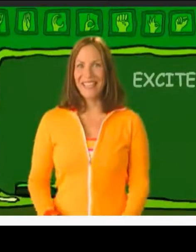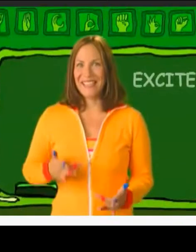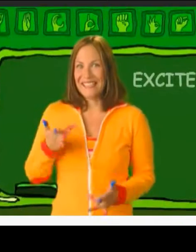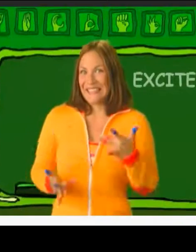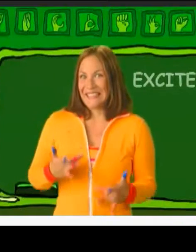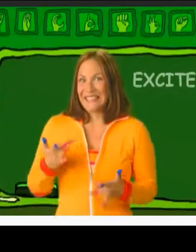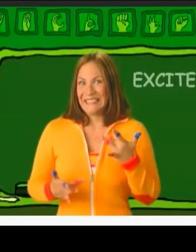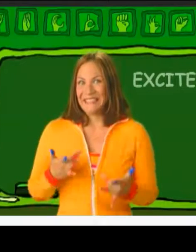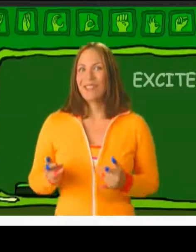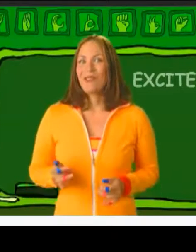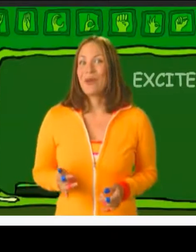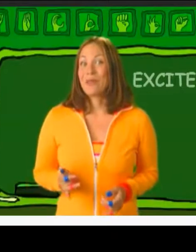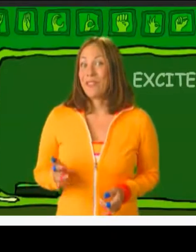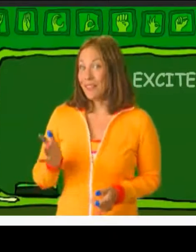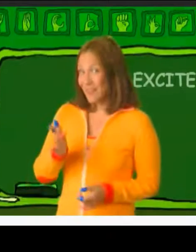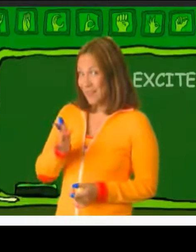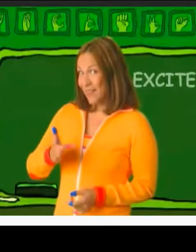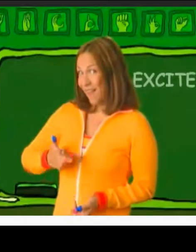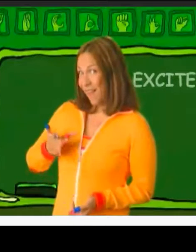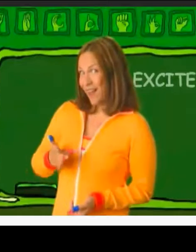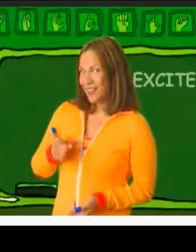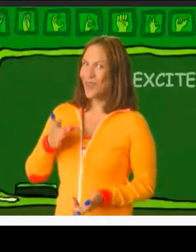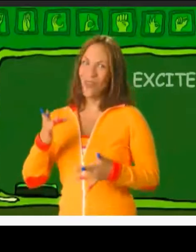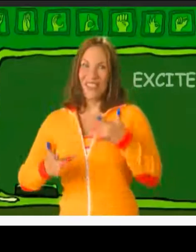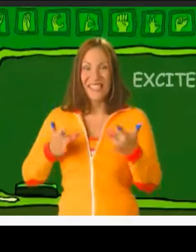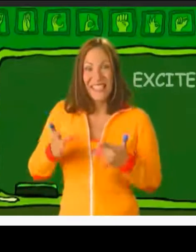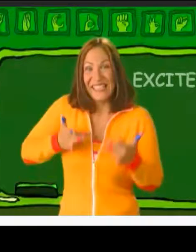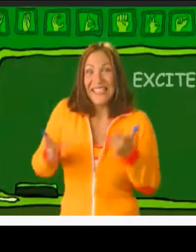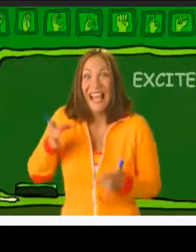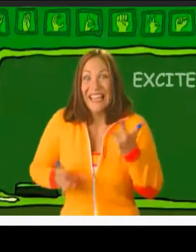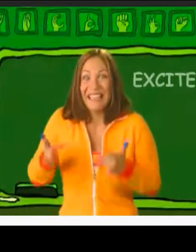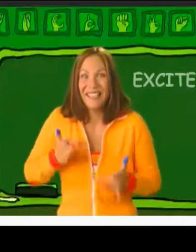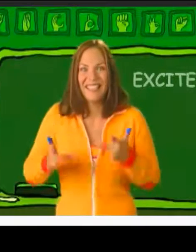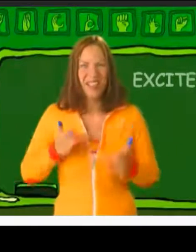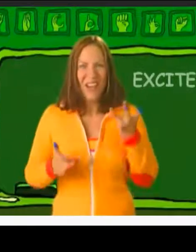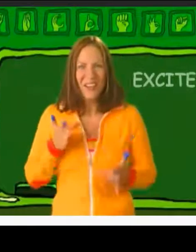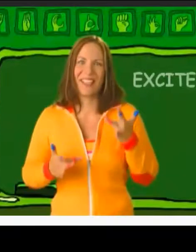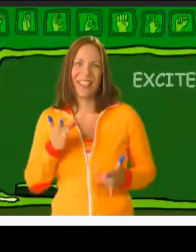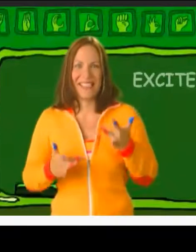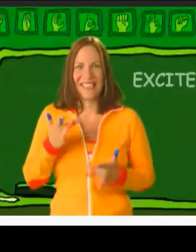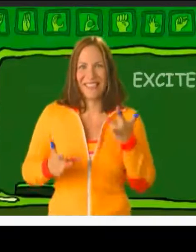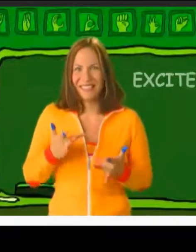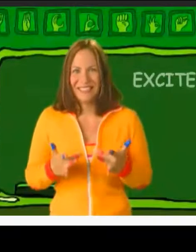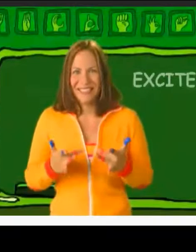Excited. Remember feelings? Well, this is excited. It's a lot of feelings.